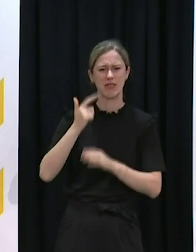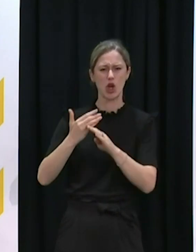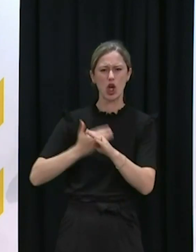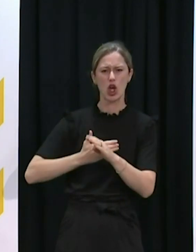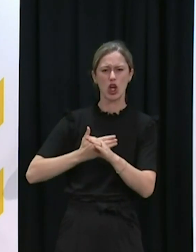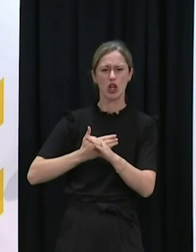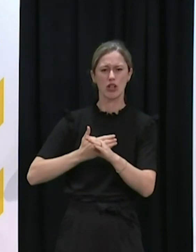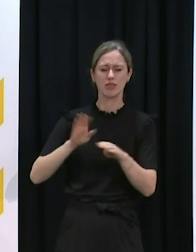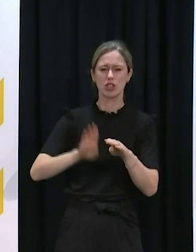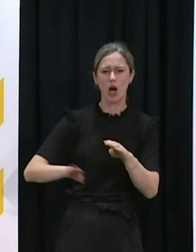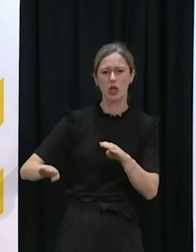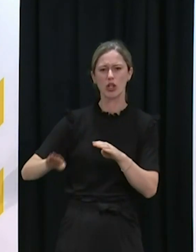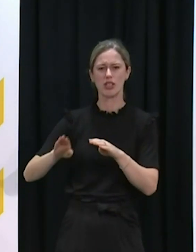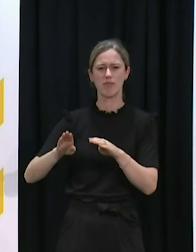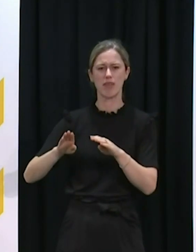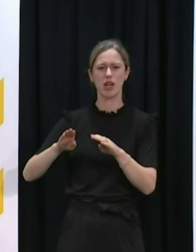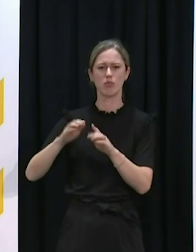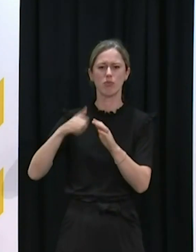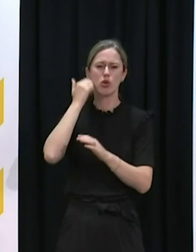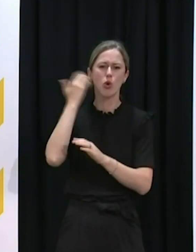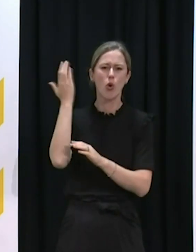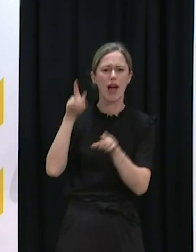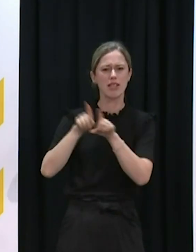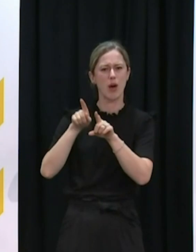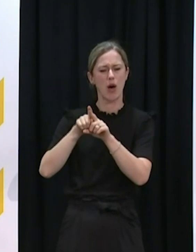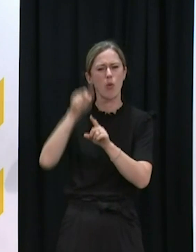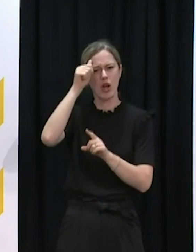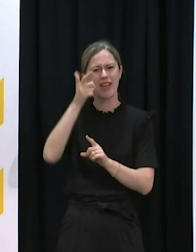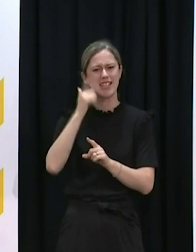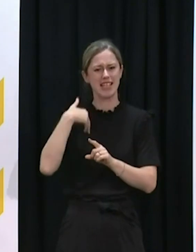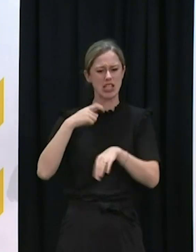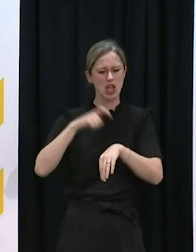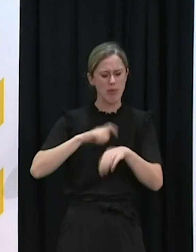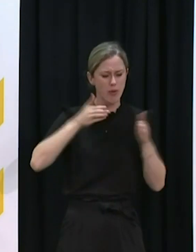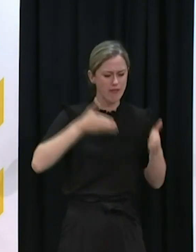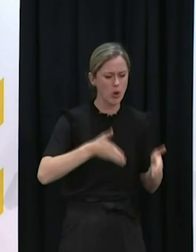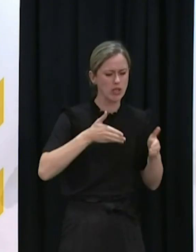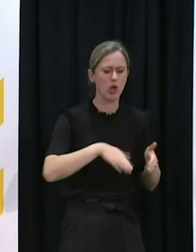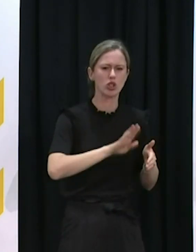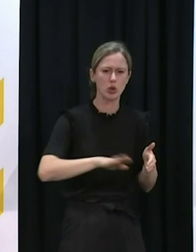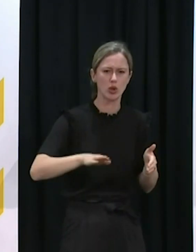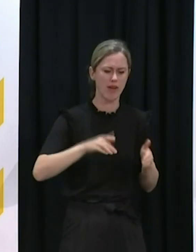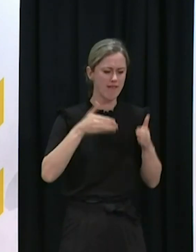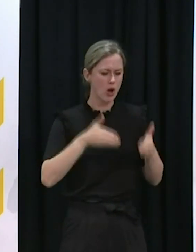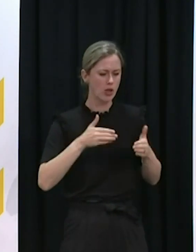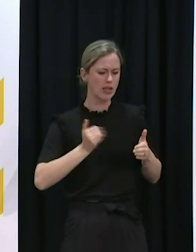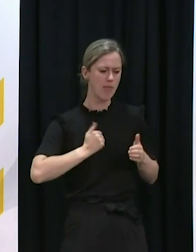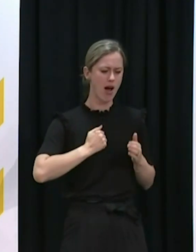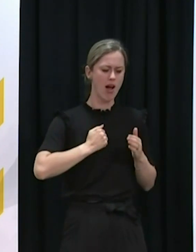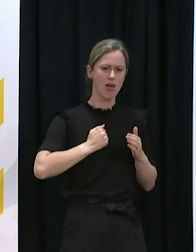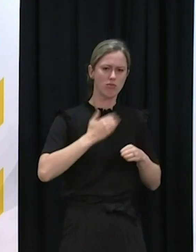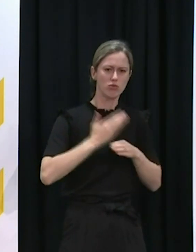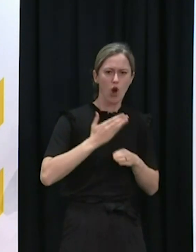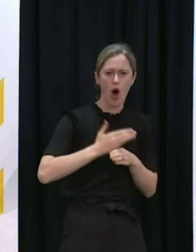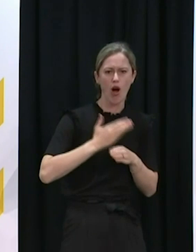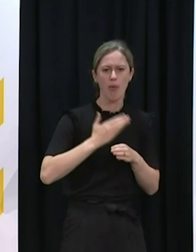learning services. And we know that they'll need a bit of time to build back from that disruption and have a bit of time to focus on their own professional development